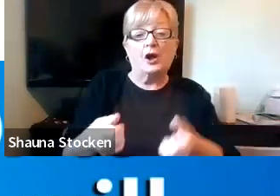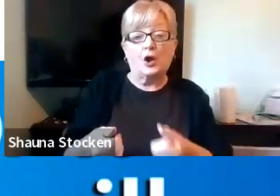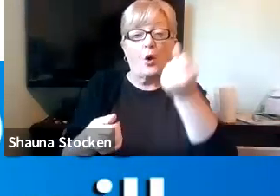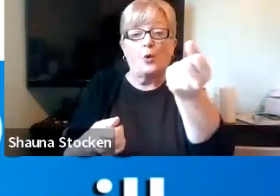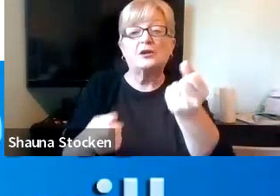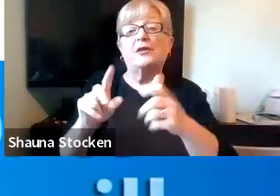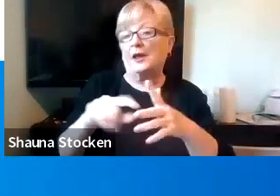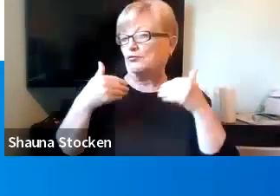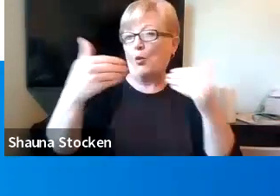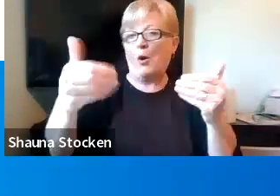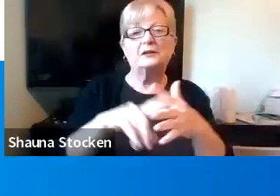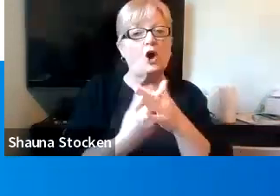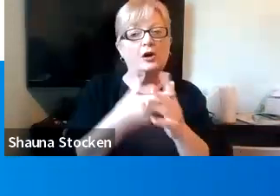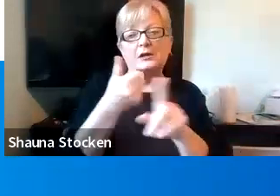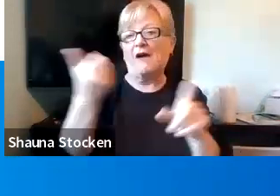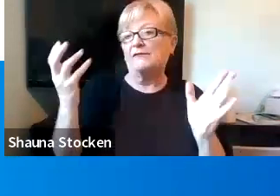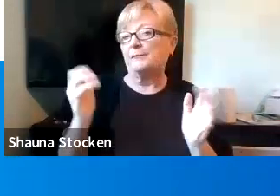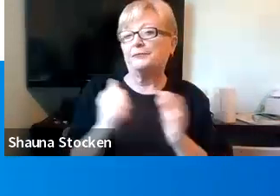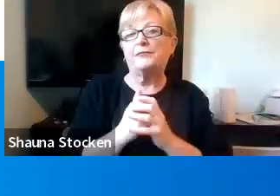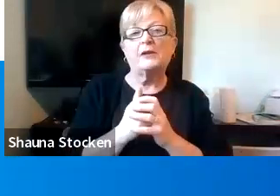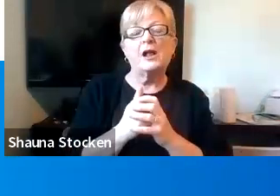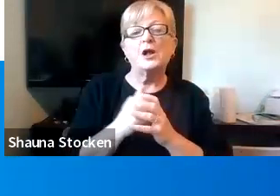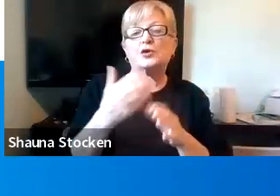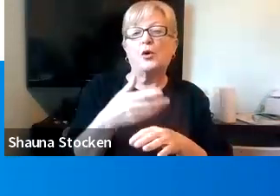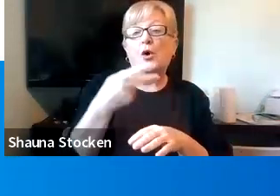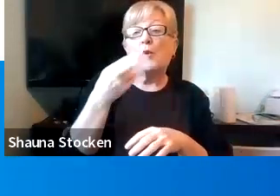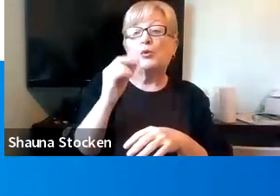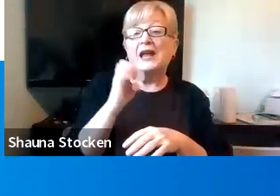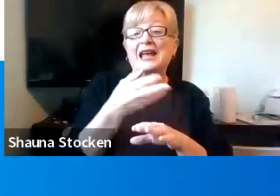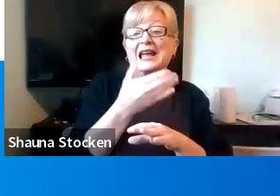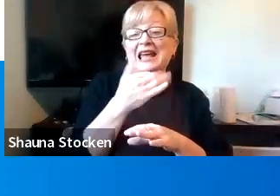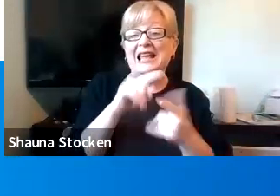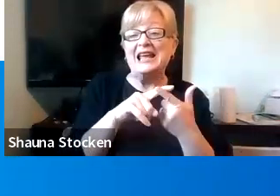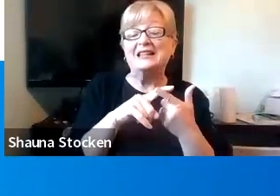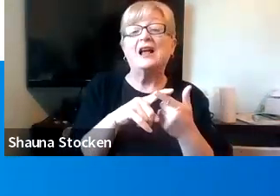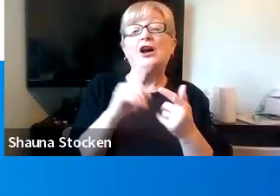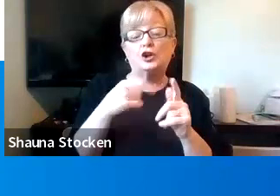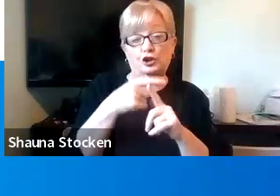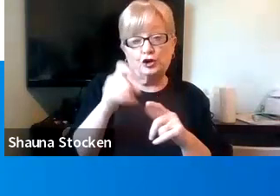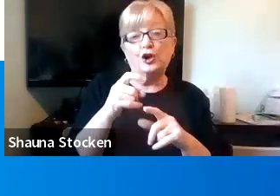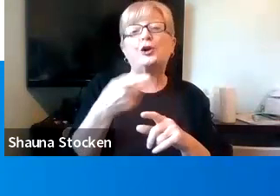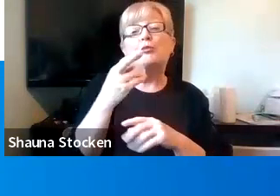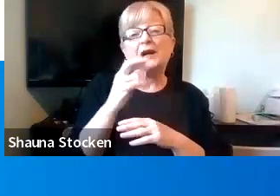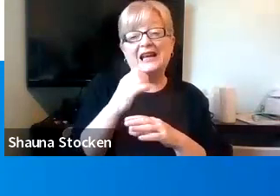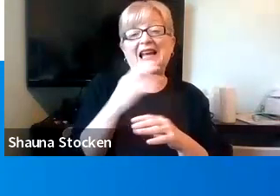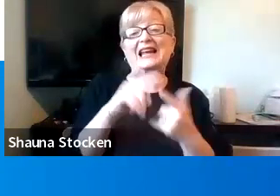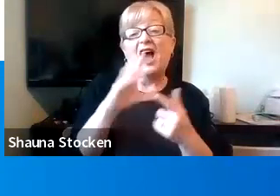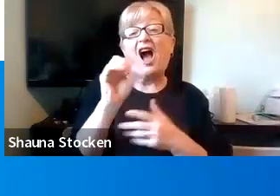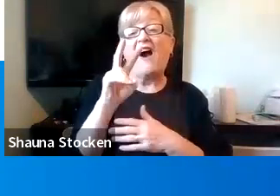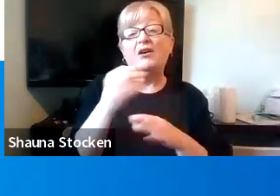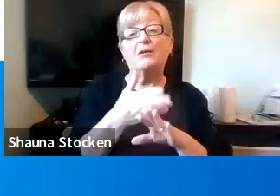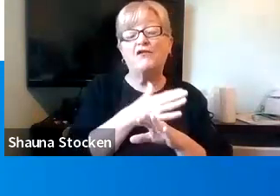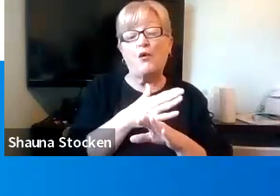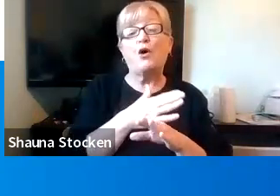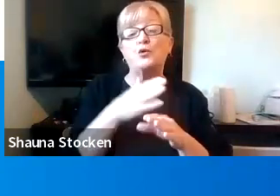automatically resume. Preheat. For air fry and other cooking functions, you should preheat the oven before you put the food in and